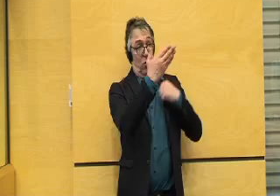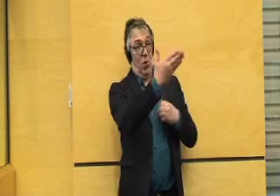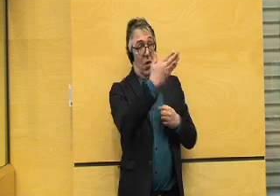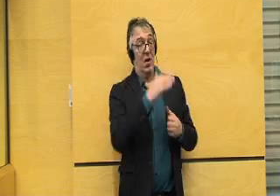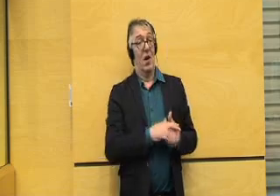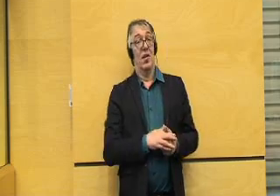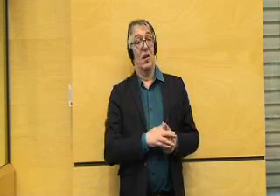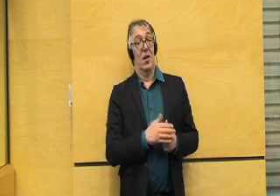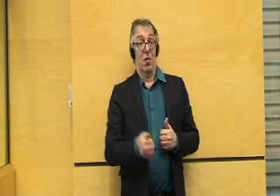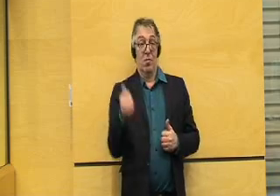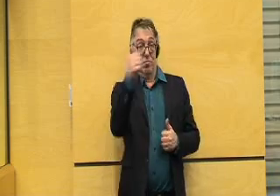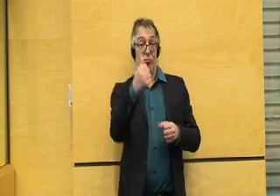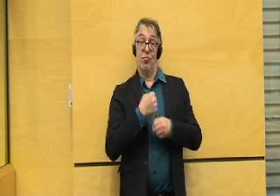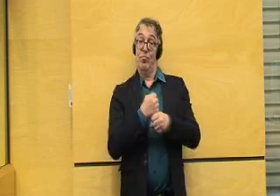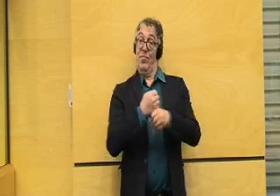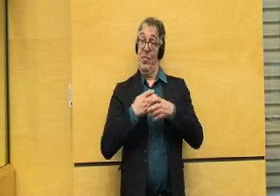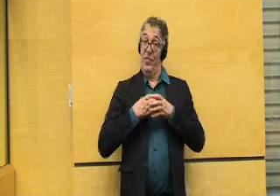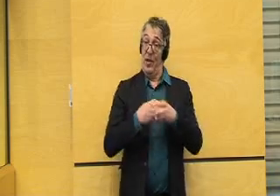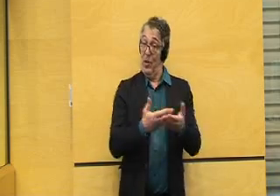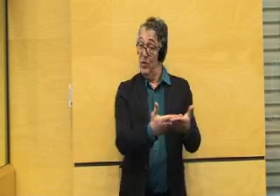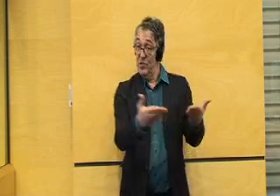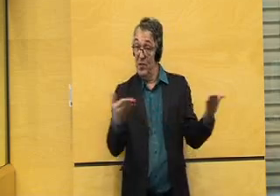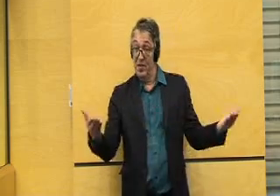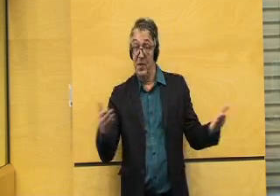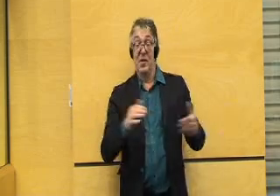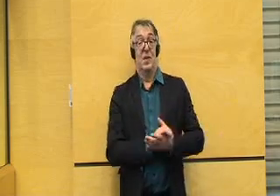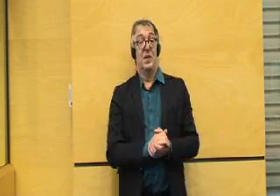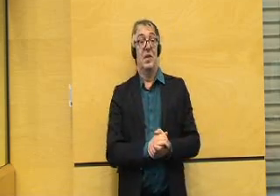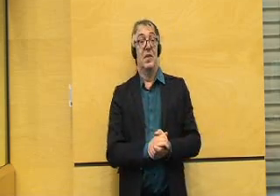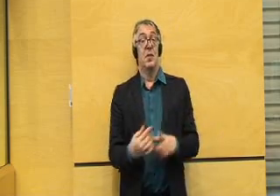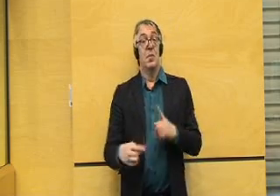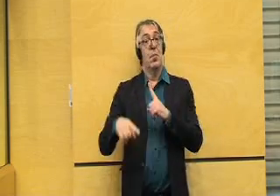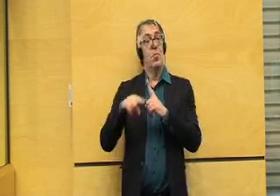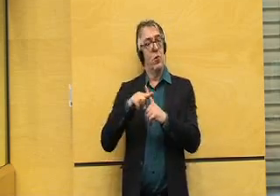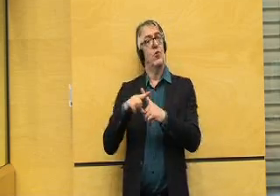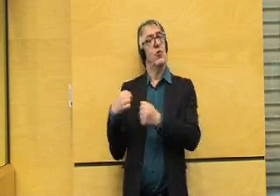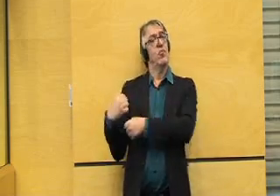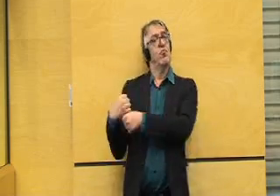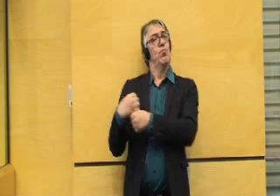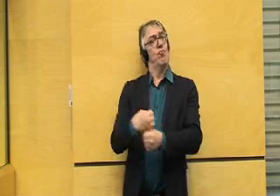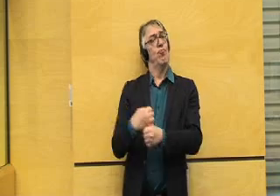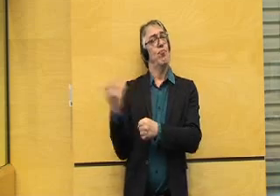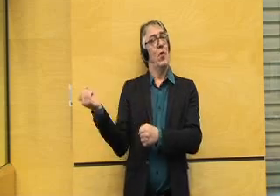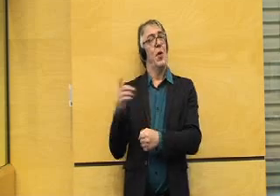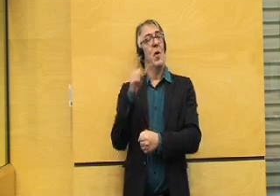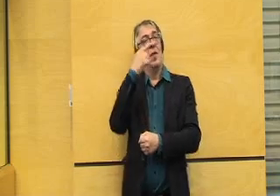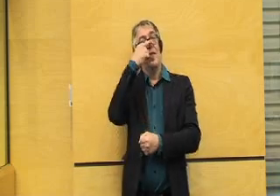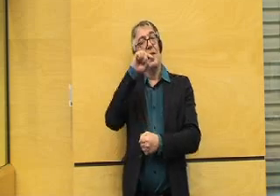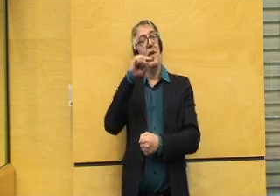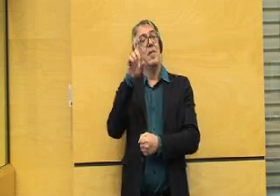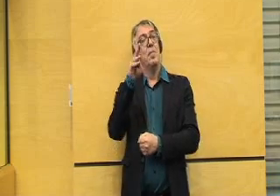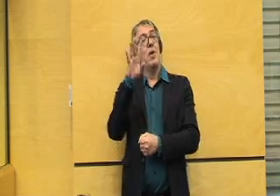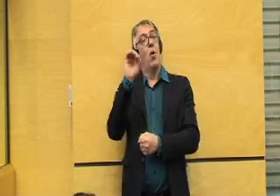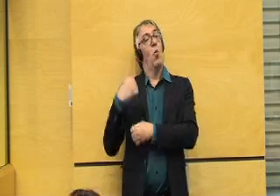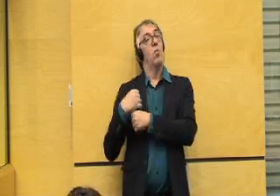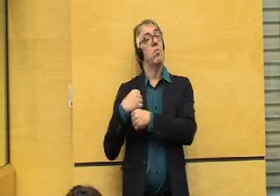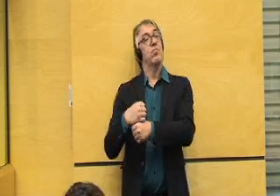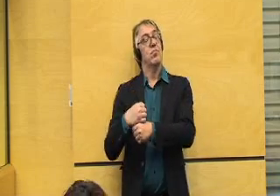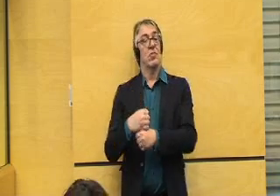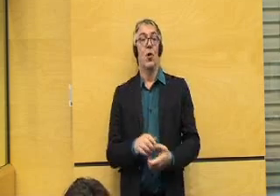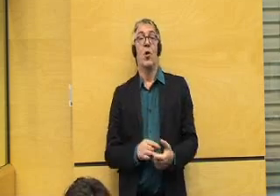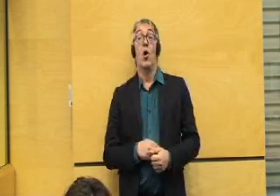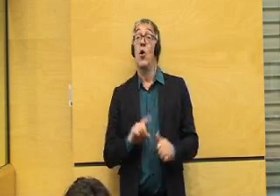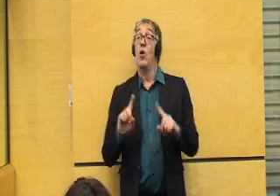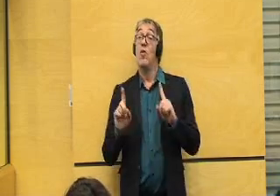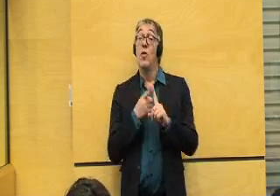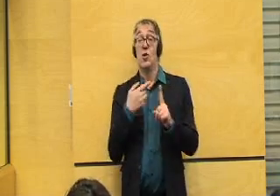distinguished delegation of the State Party and the representatives of the Thai DPOs here. Let me begin by praising the